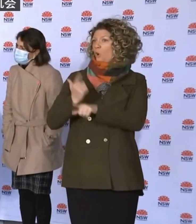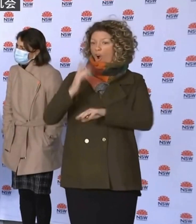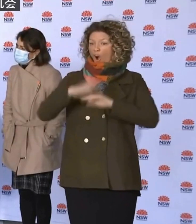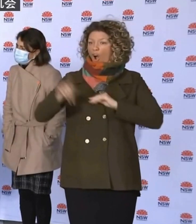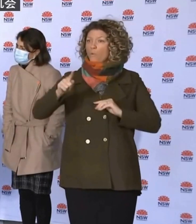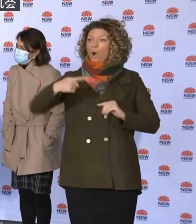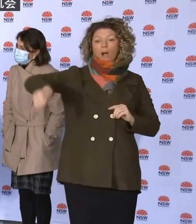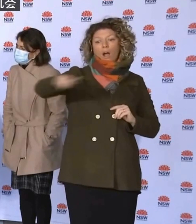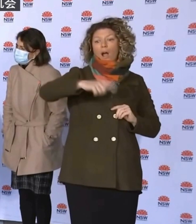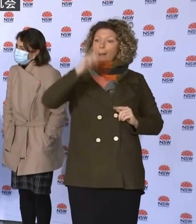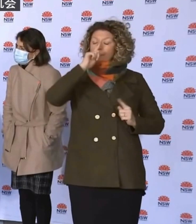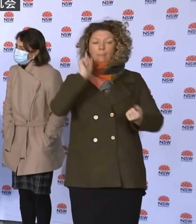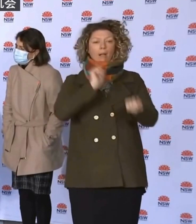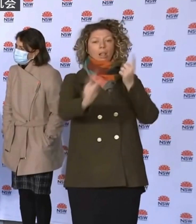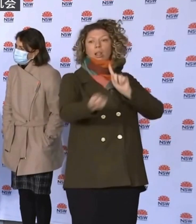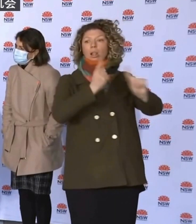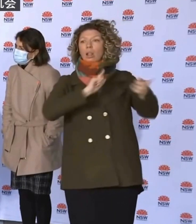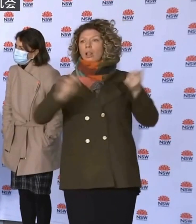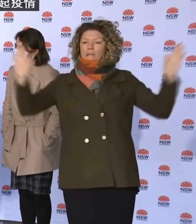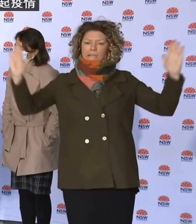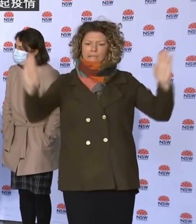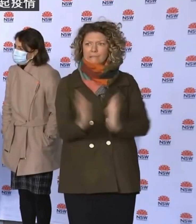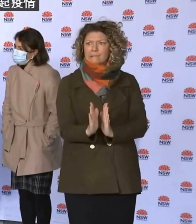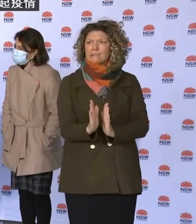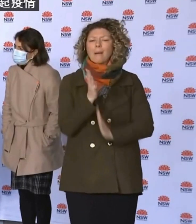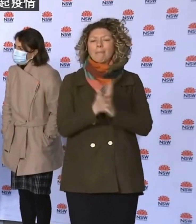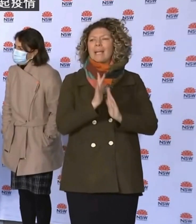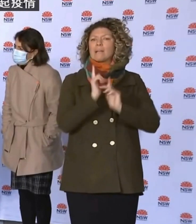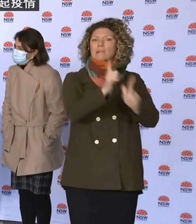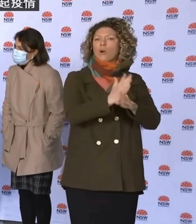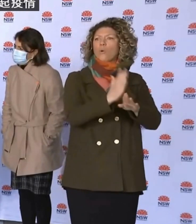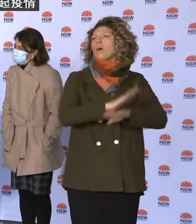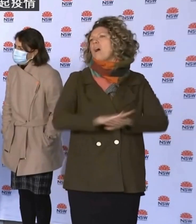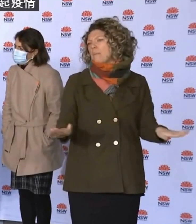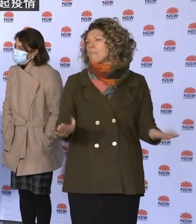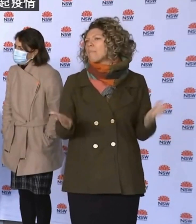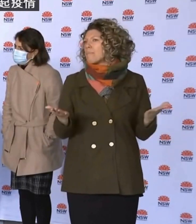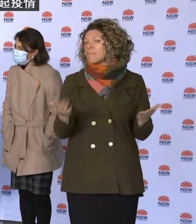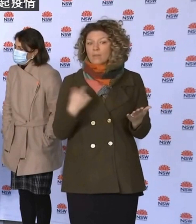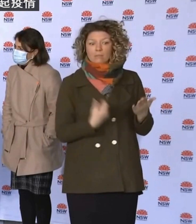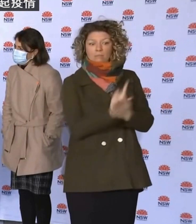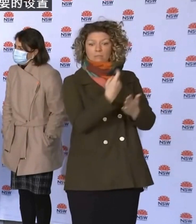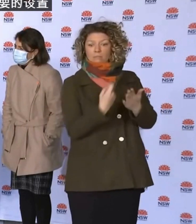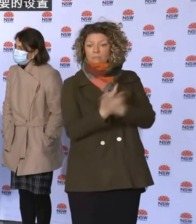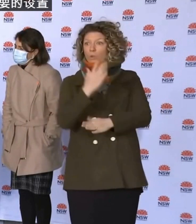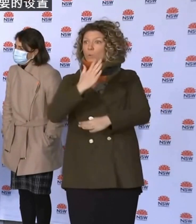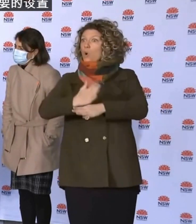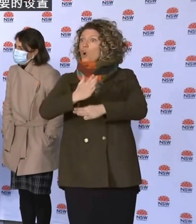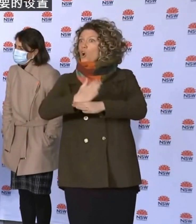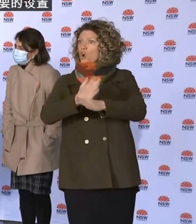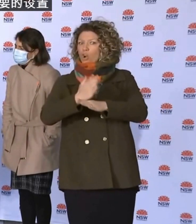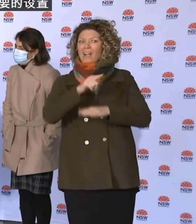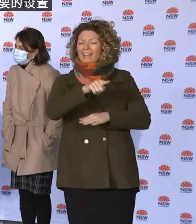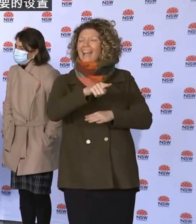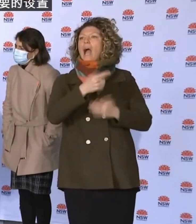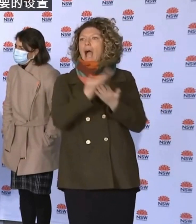the opportunities for interaction between individuals. We have seen a number of outbreaks in workplaces. Now, some of them